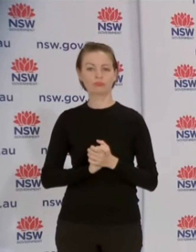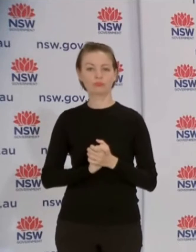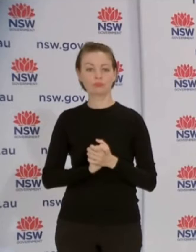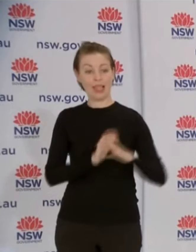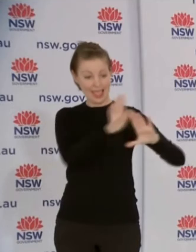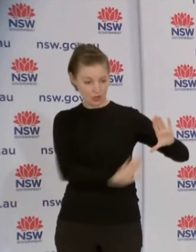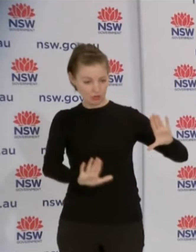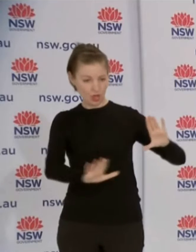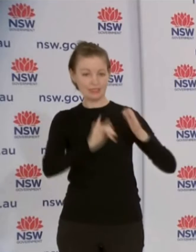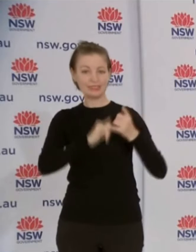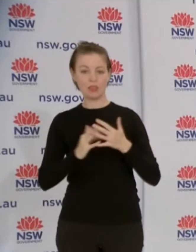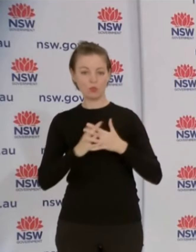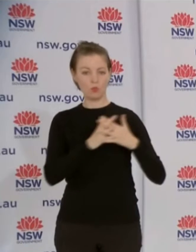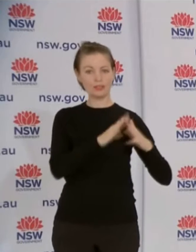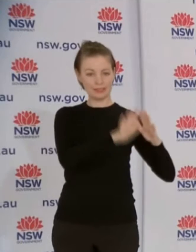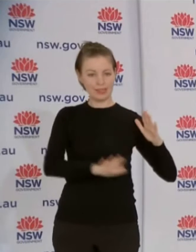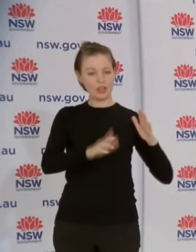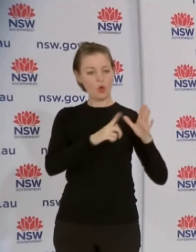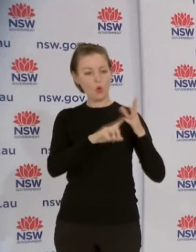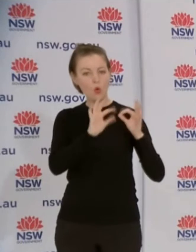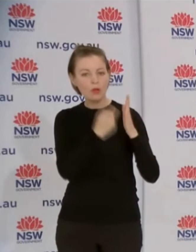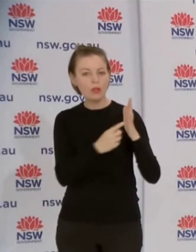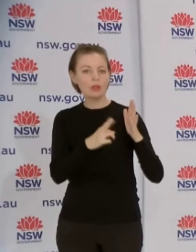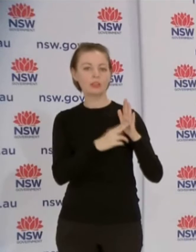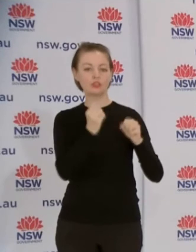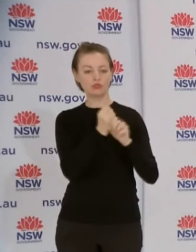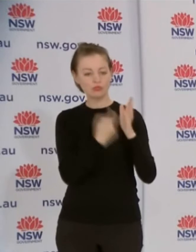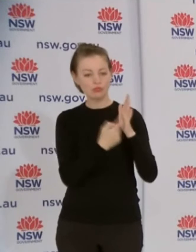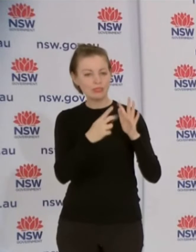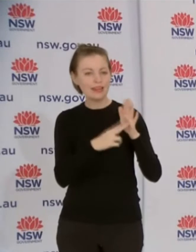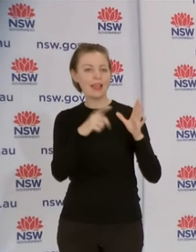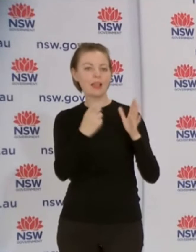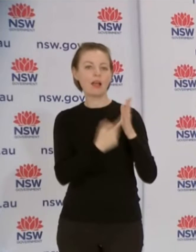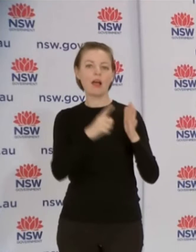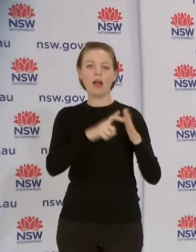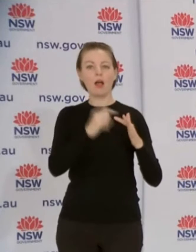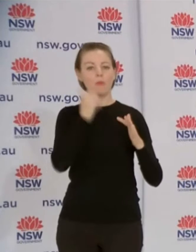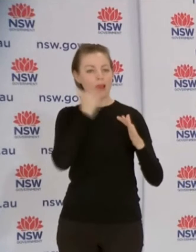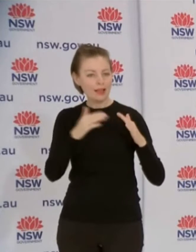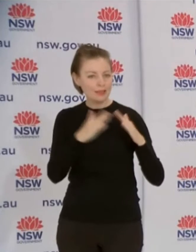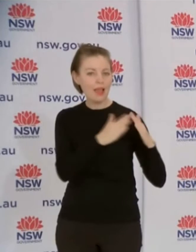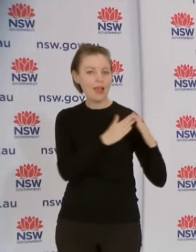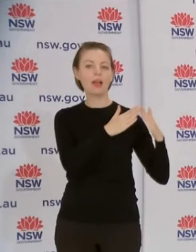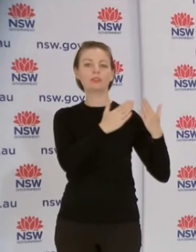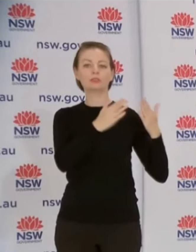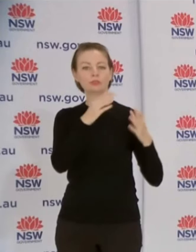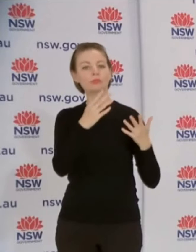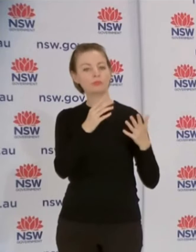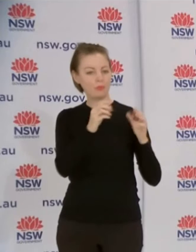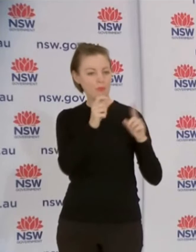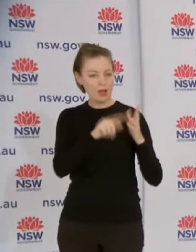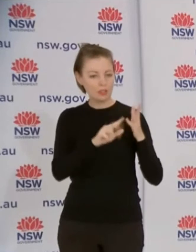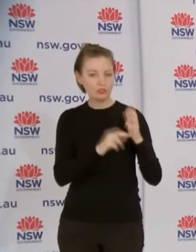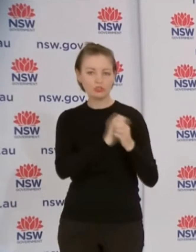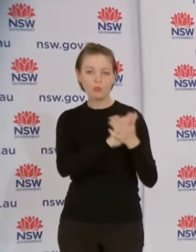Marylands, Greenacre, Bankstown, Punchbowl, Blacktown and Liverpool. But as I've repeatedly said, everyone has to be